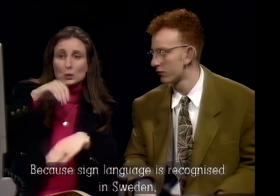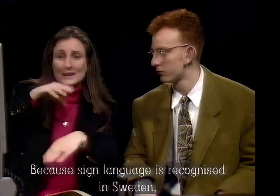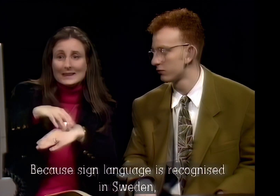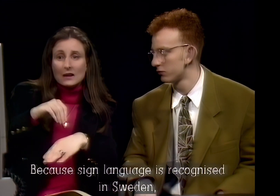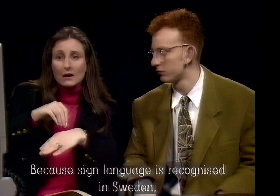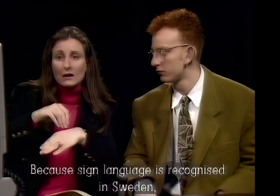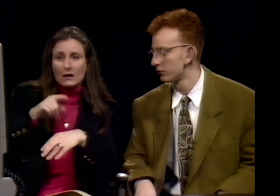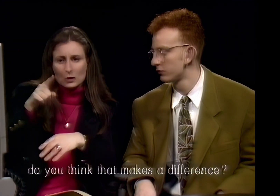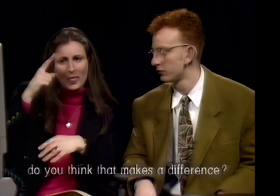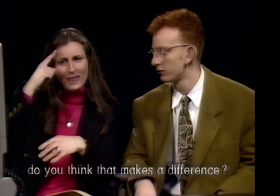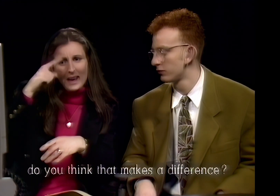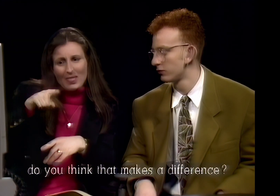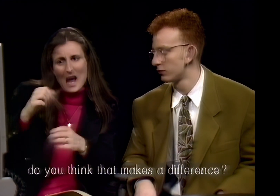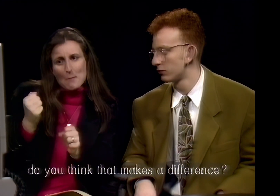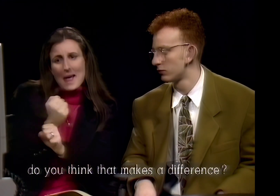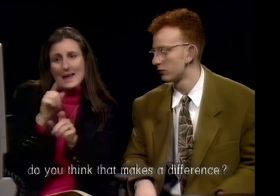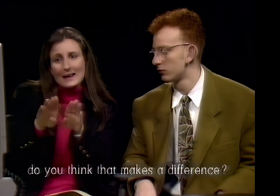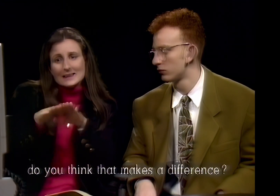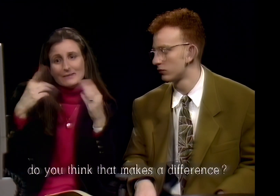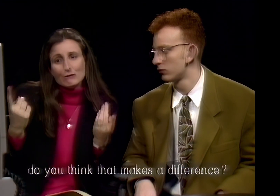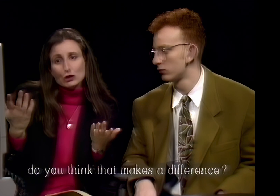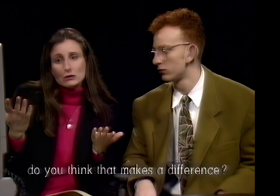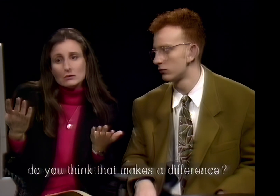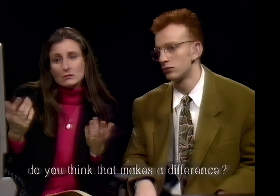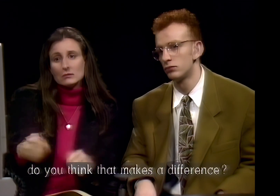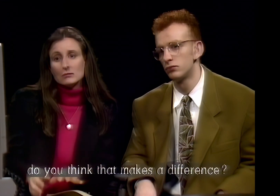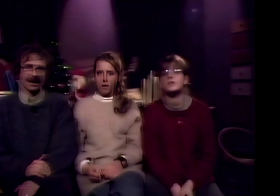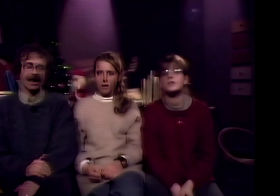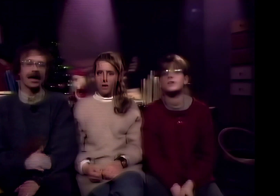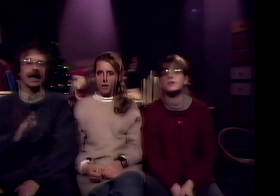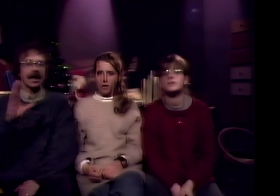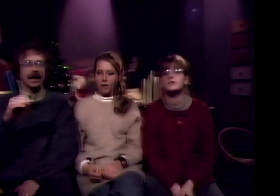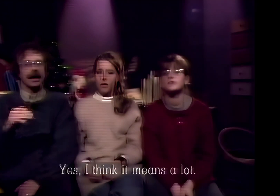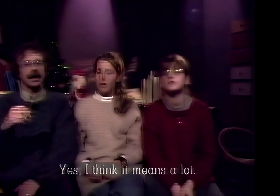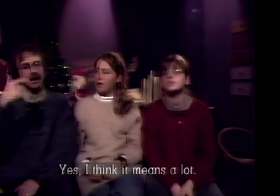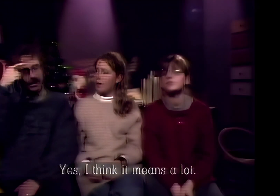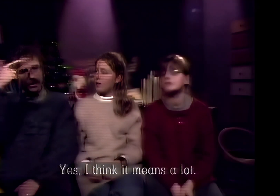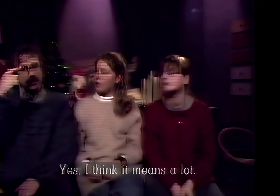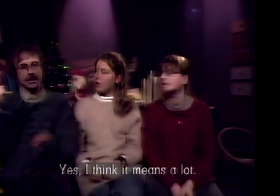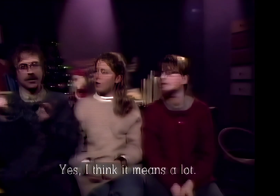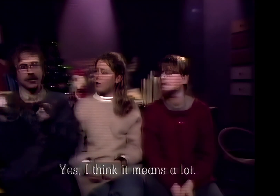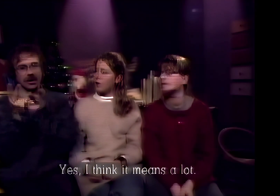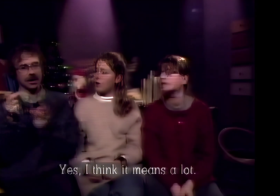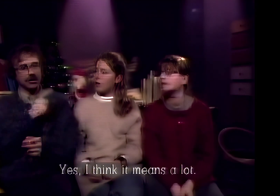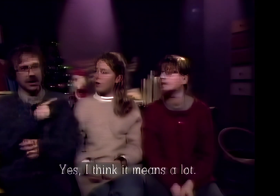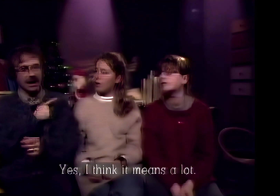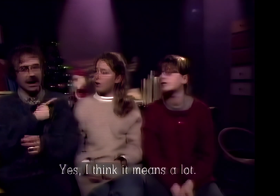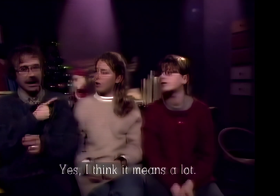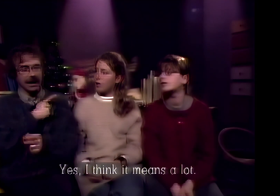Because sign language is recognized in Sweden, do you think that makes a difference? Yes, I think it means